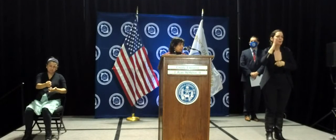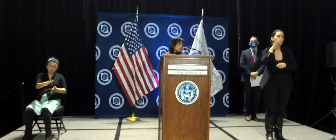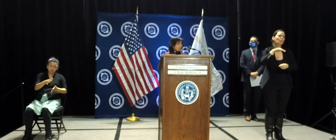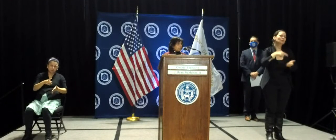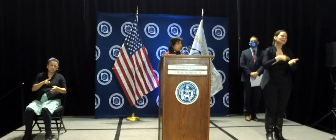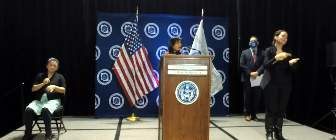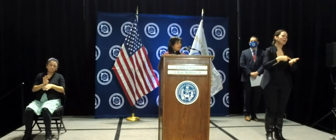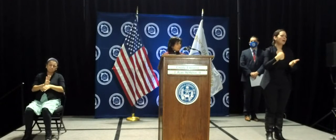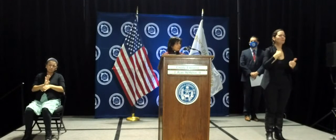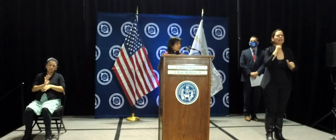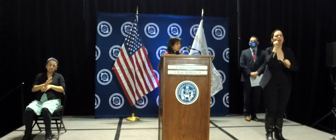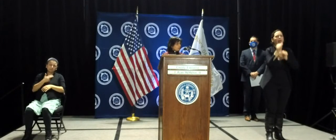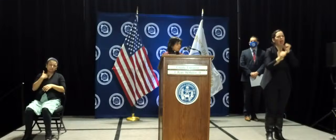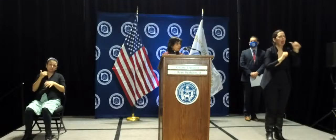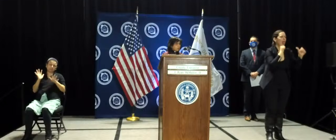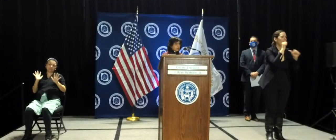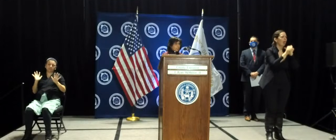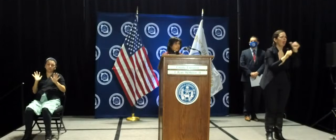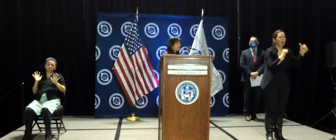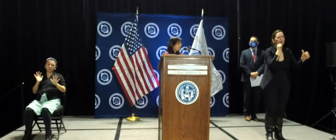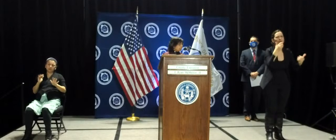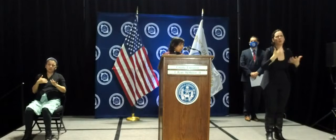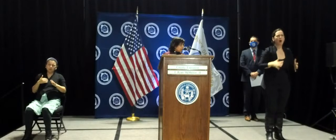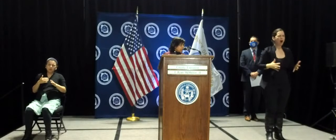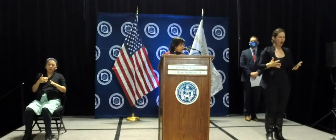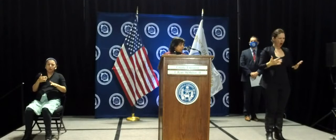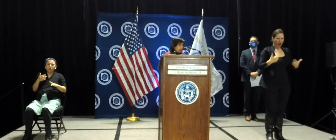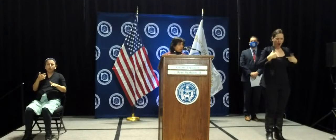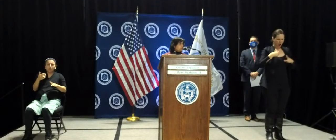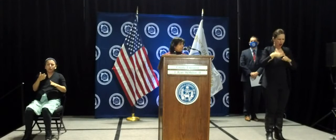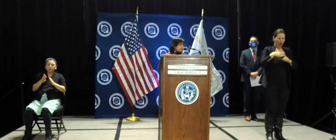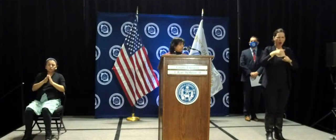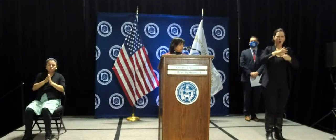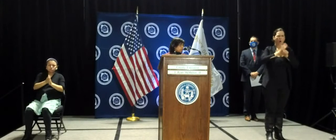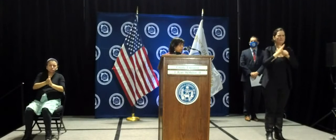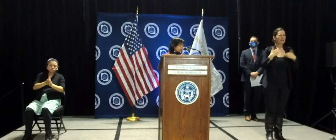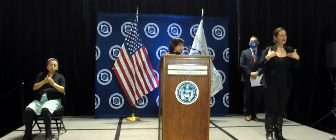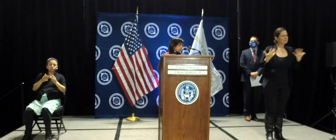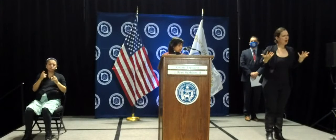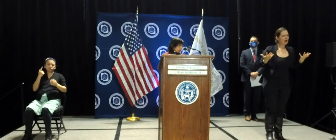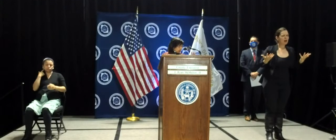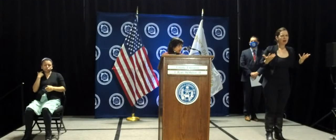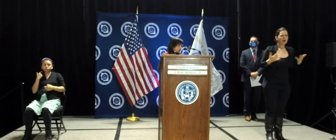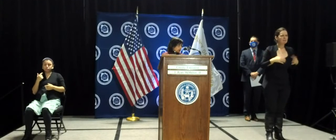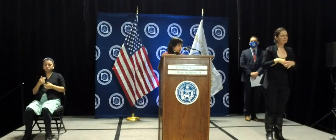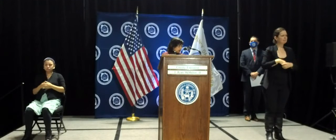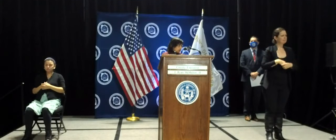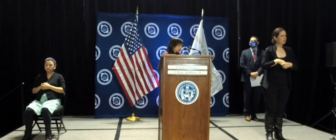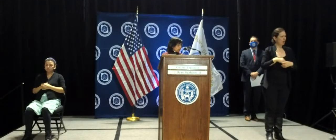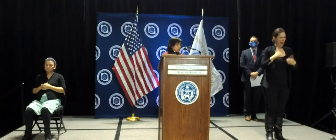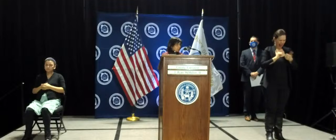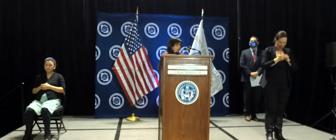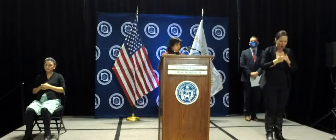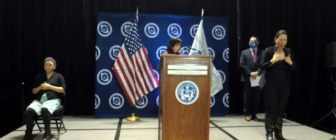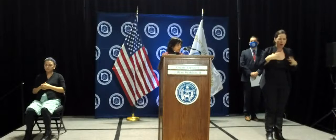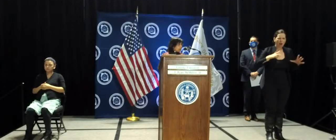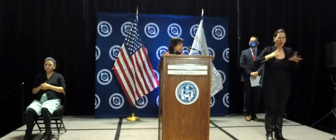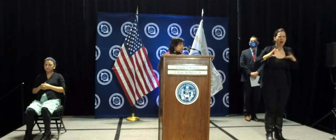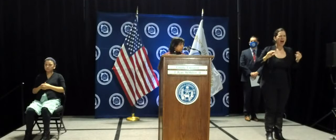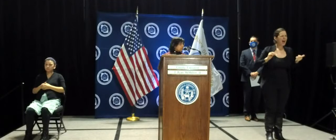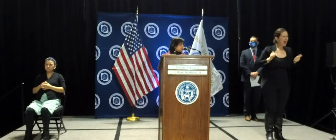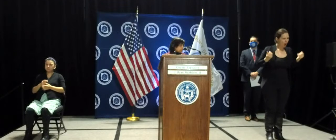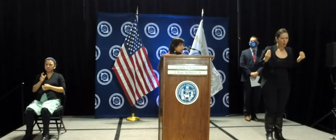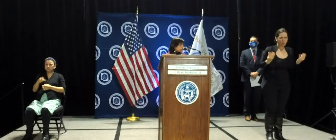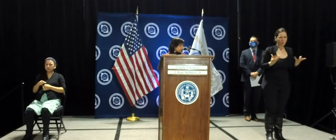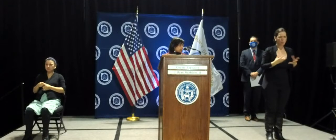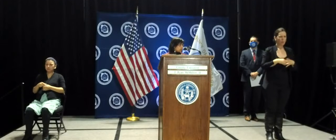positive? And there are instances when people can't figure it out. How could they have been exposed to? So they're not many,